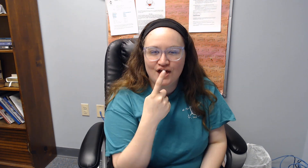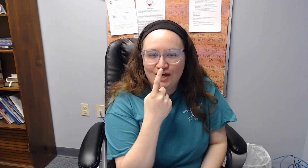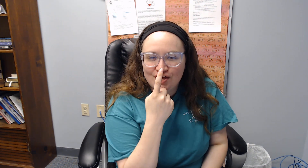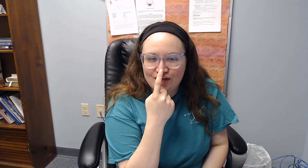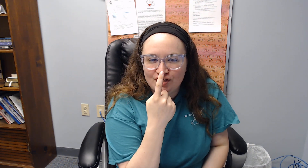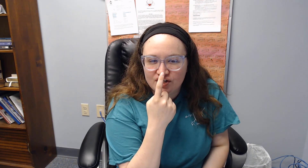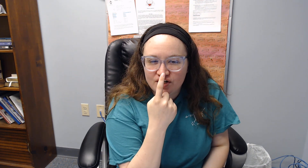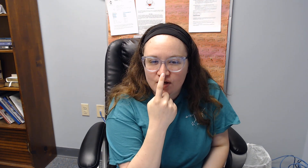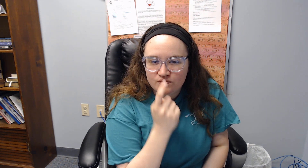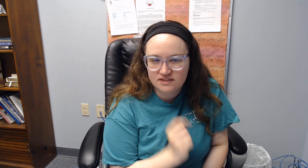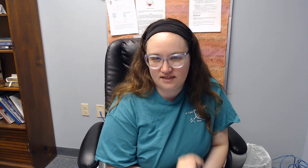You're nosy.